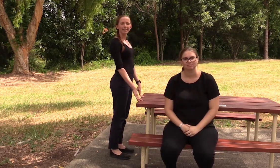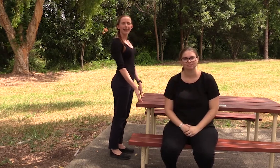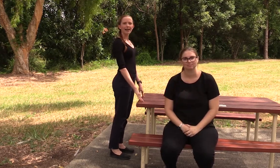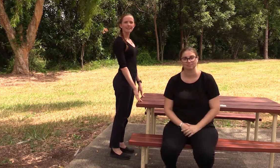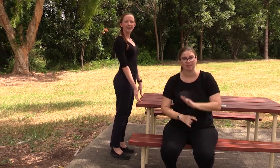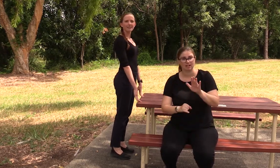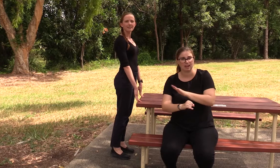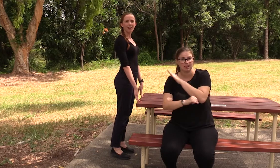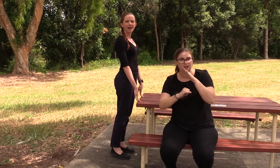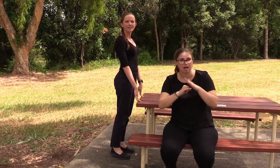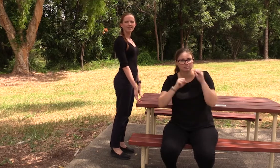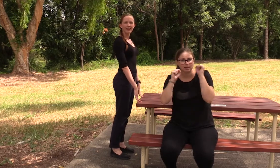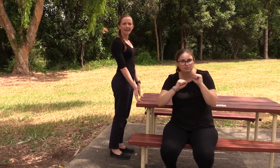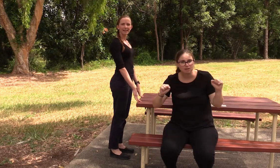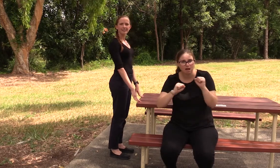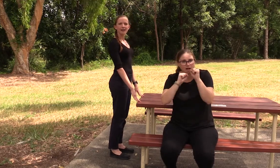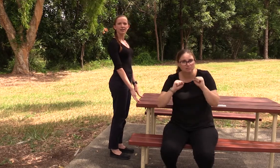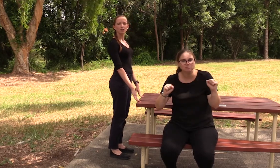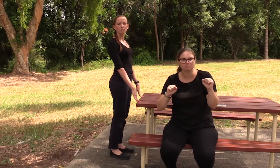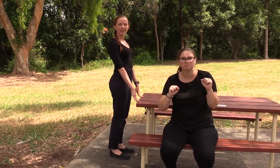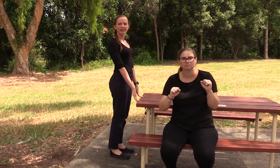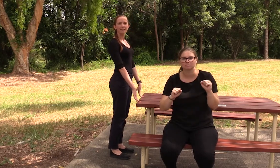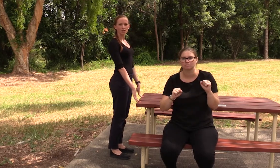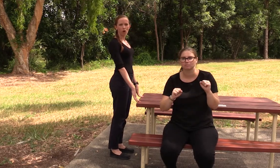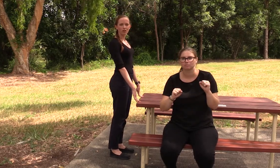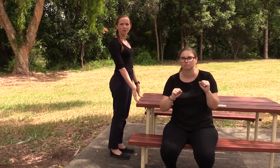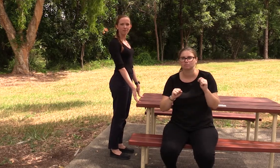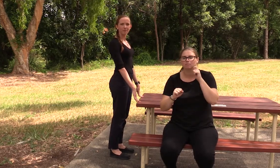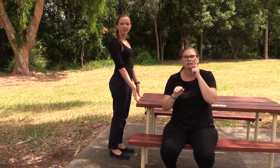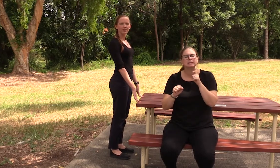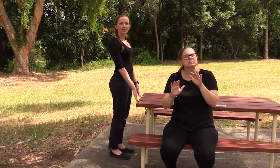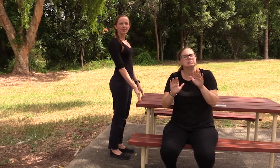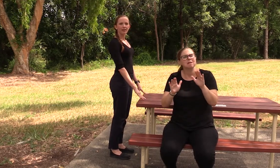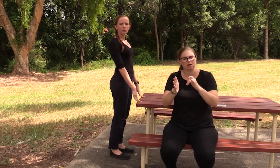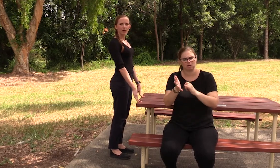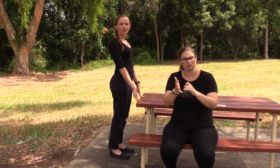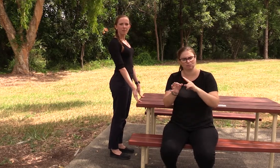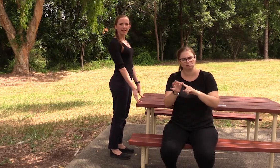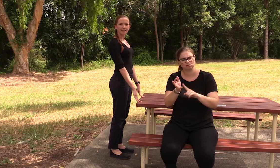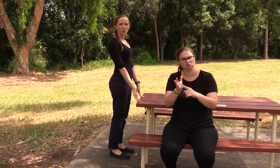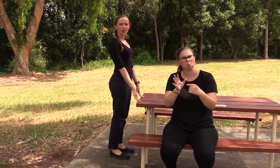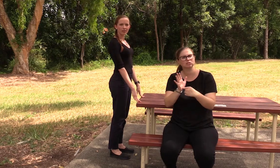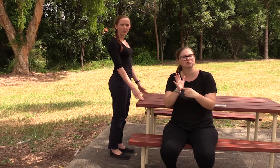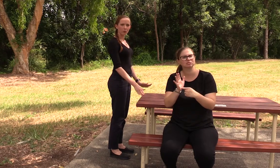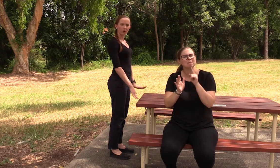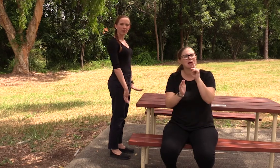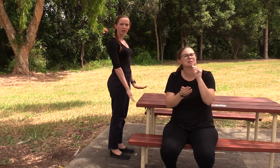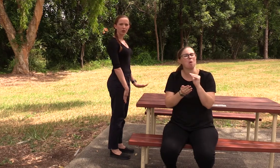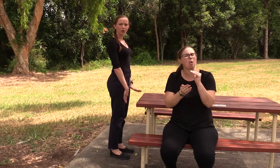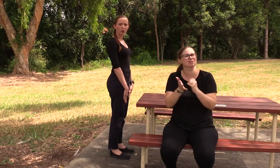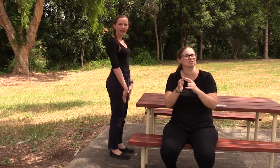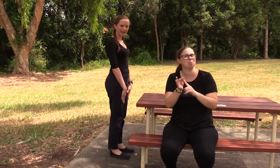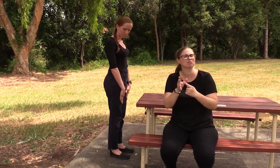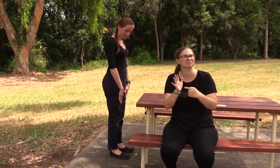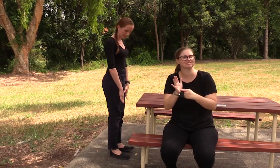And the last exercise is a mini squat. With a mini squat, you want to make